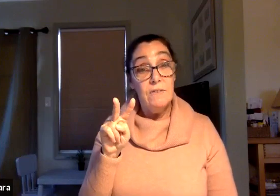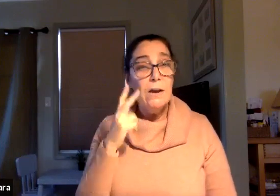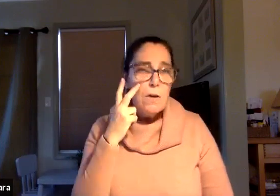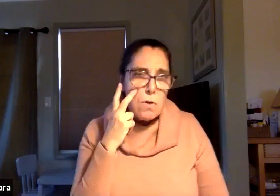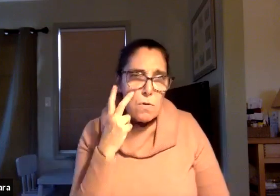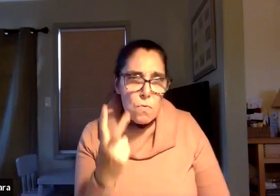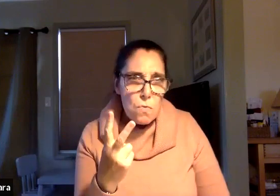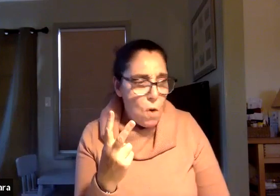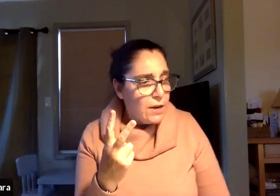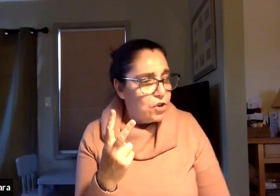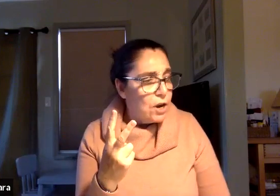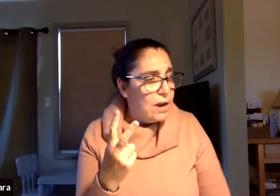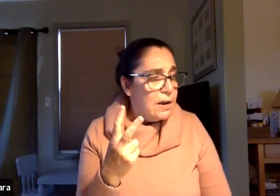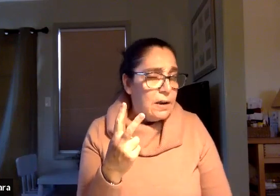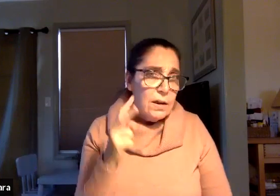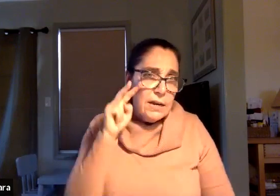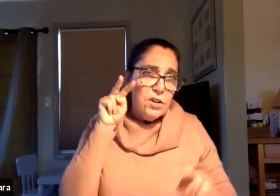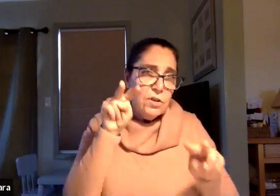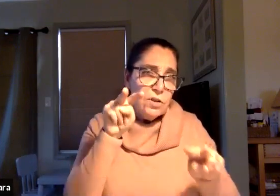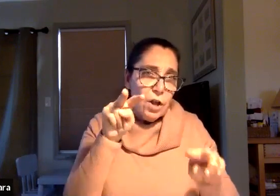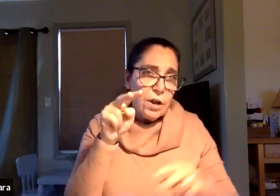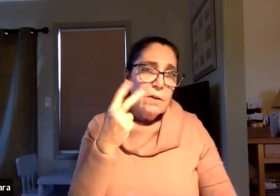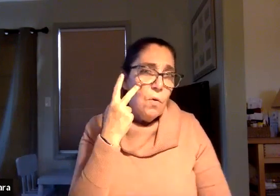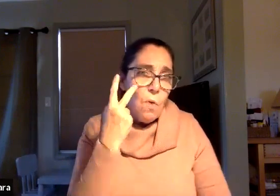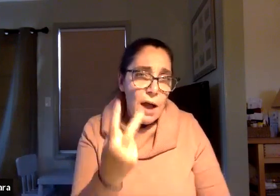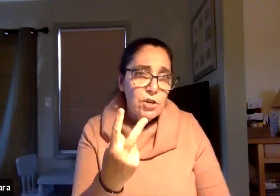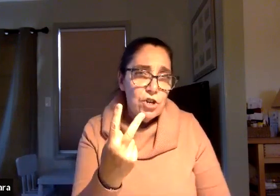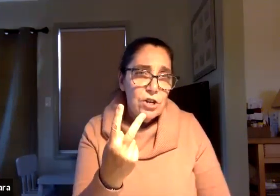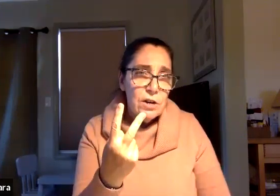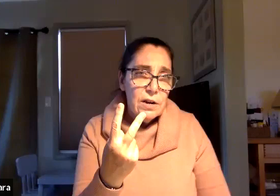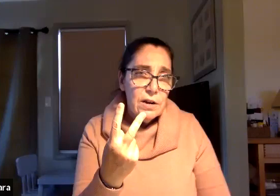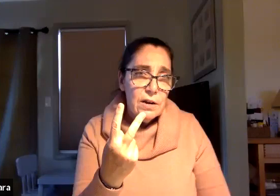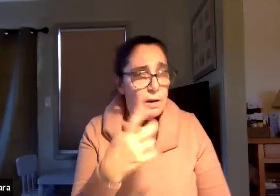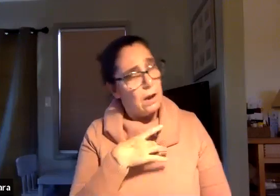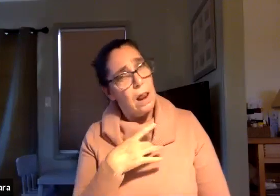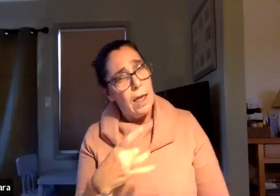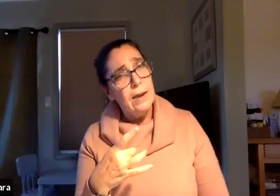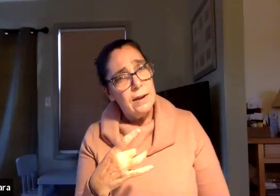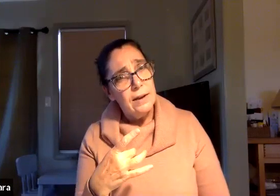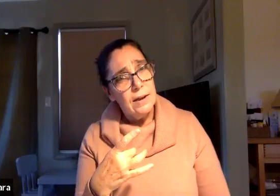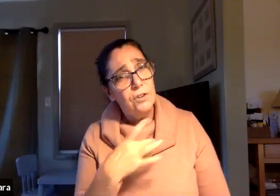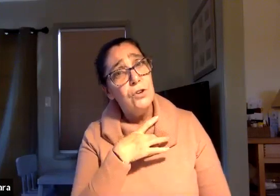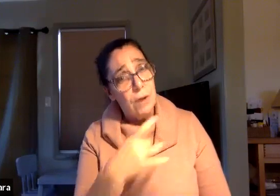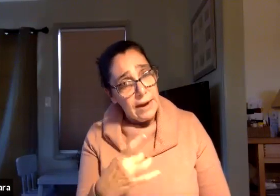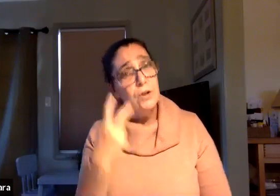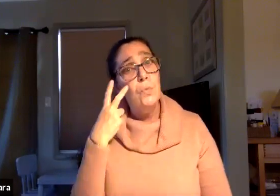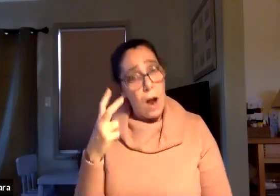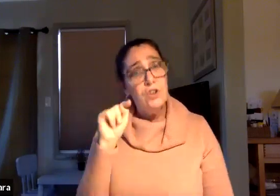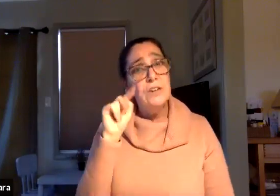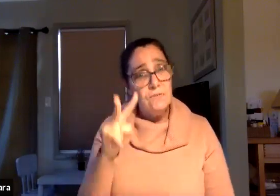TV, watch. He uses look, watch, like. Do you like to watch